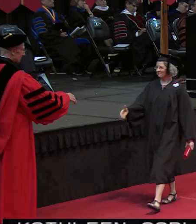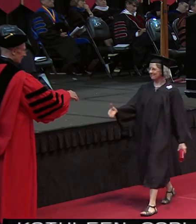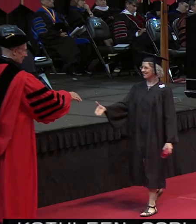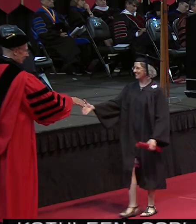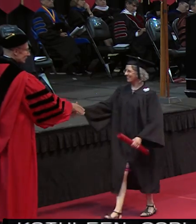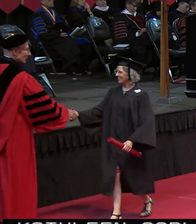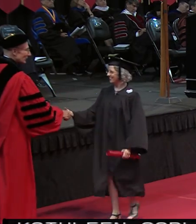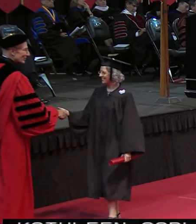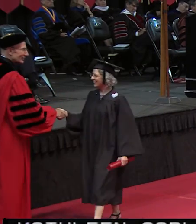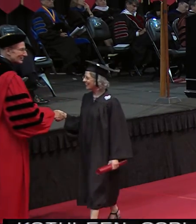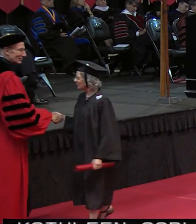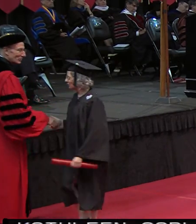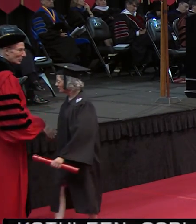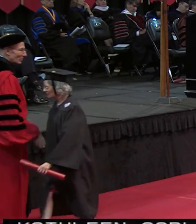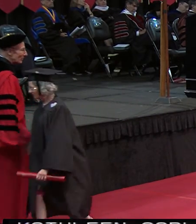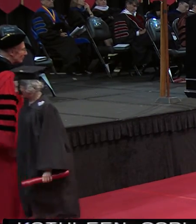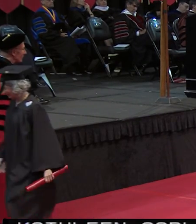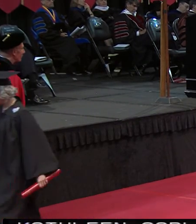Brad Allen Croak.